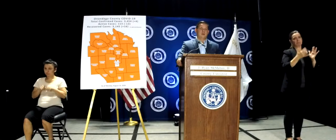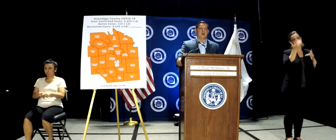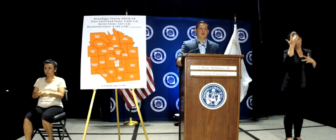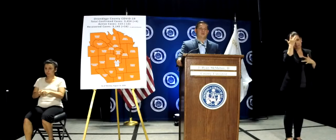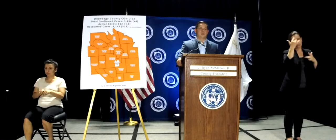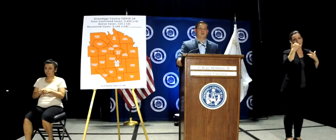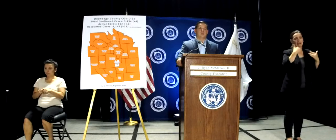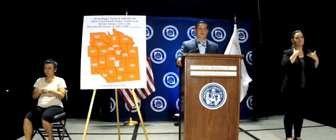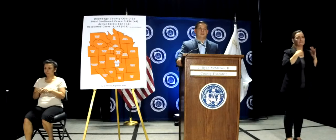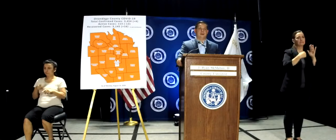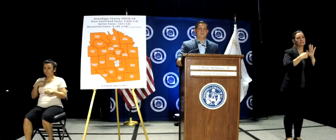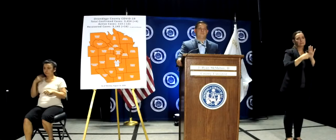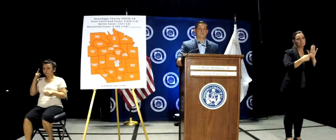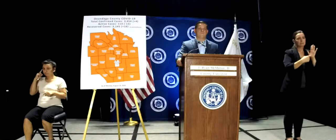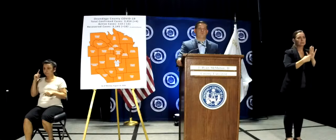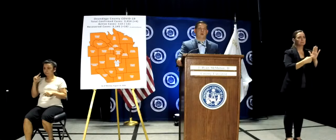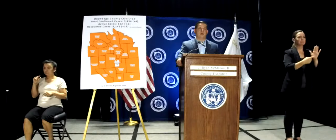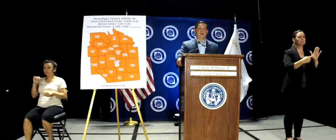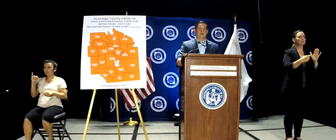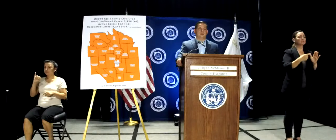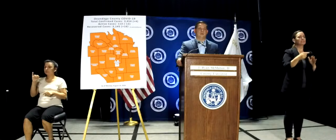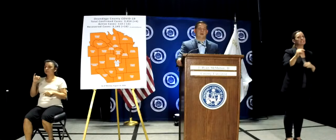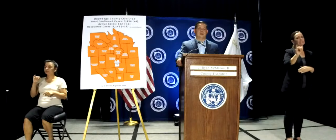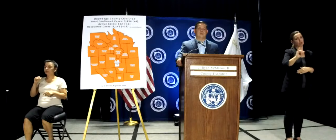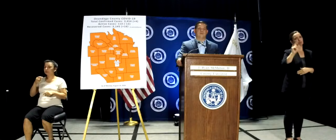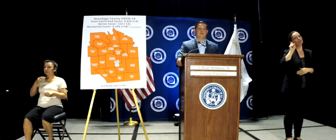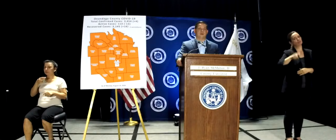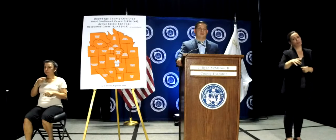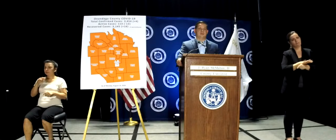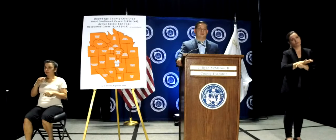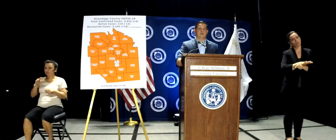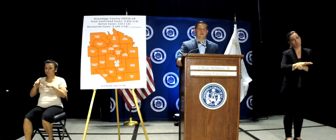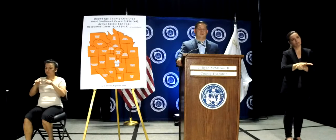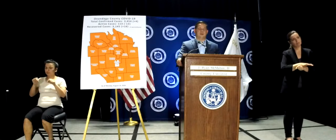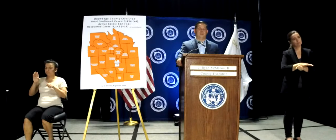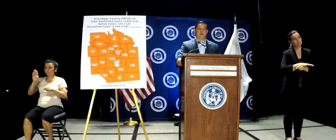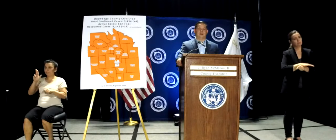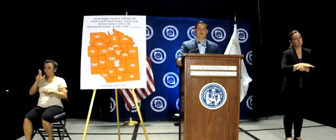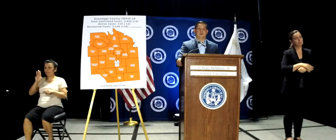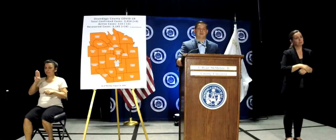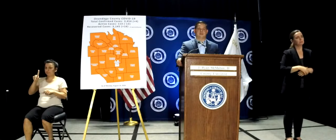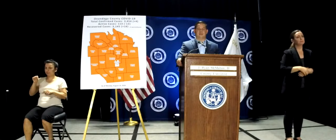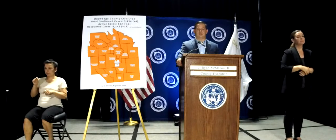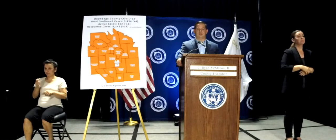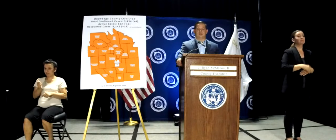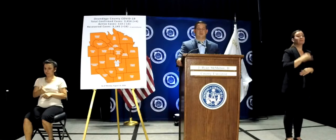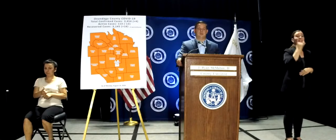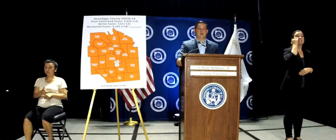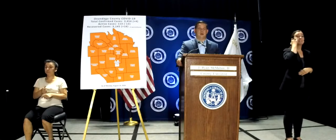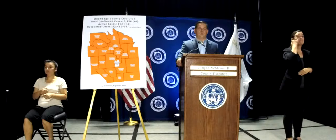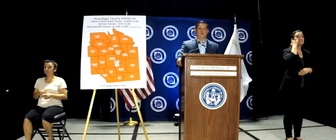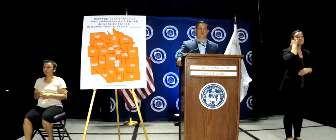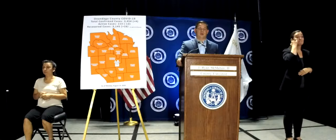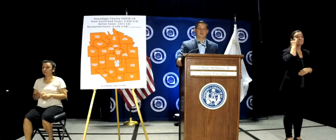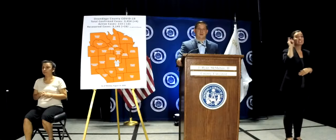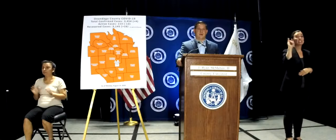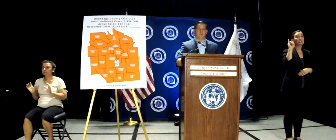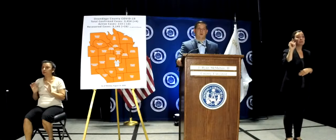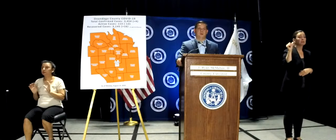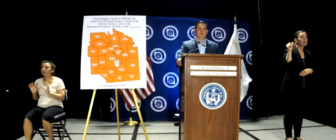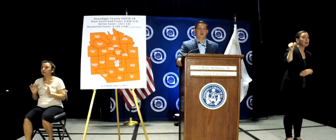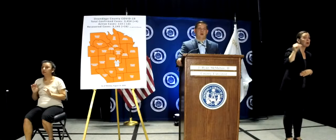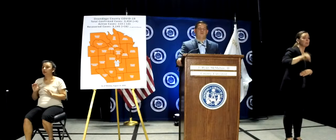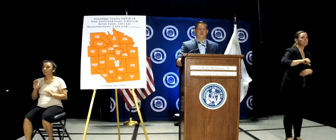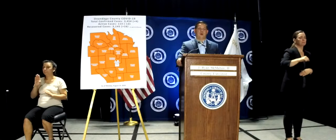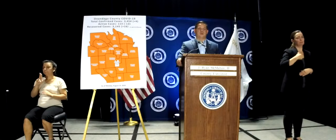this. Certainly when and if a provider decides that they shouldn't, we'll address that.